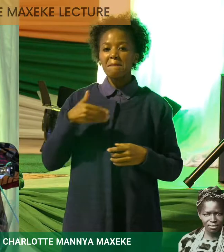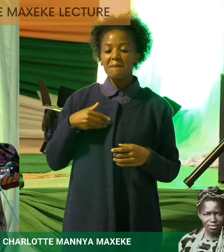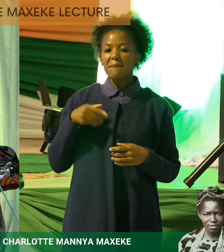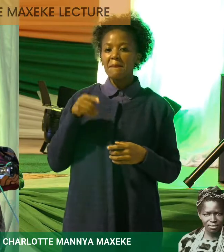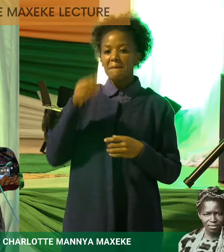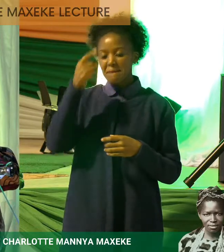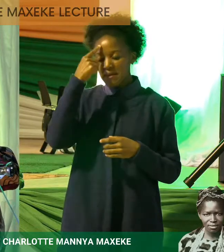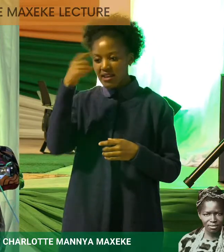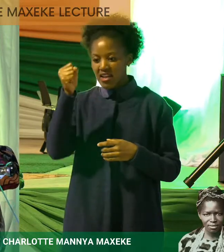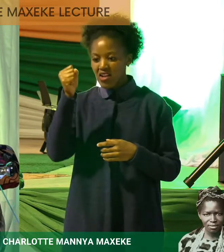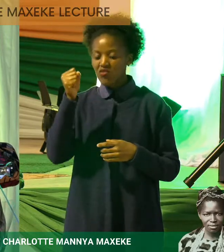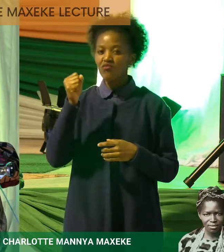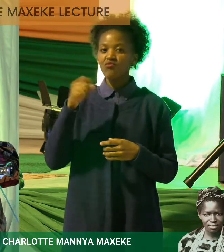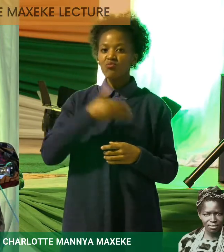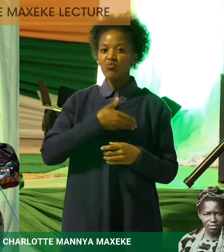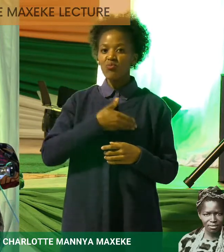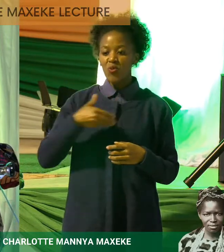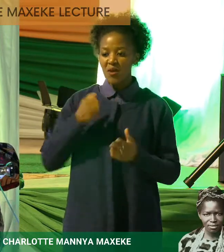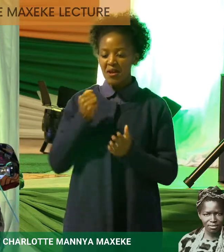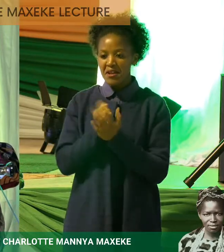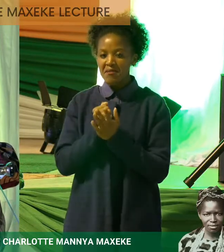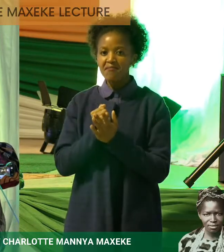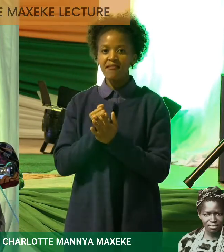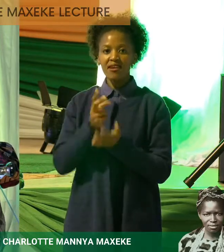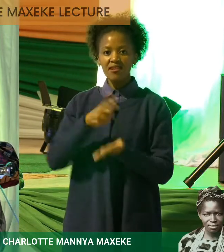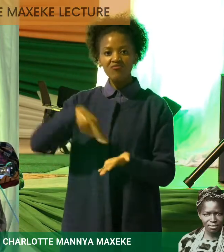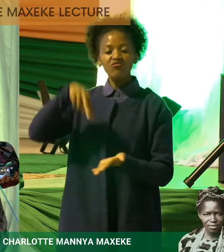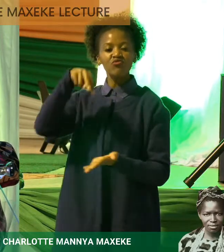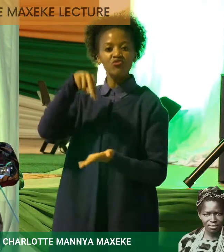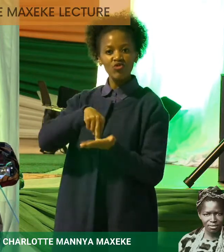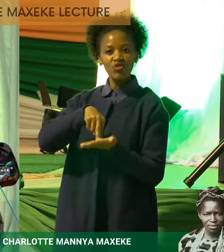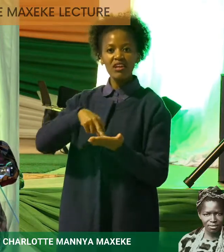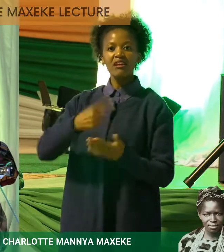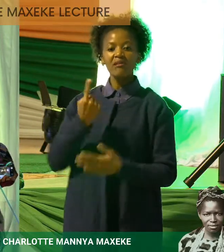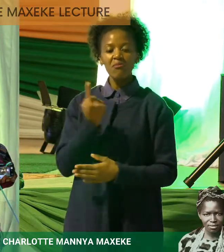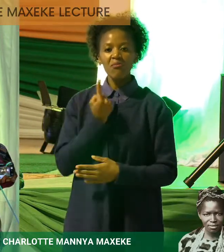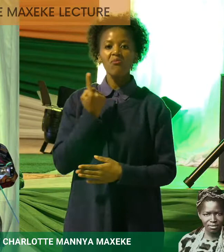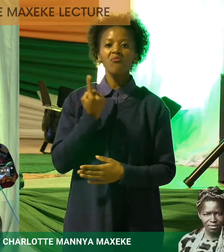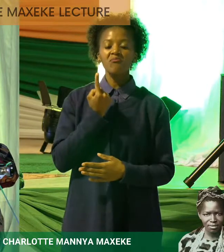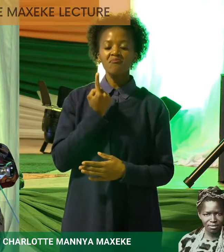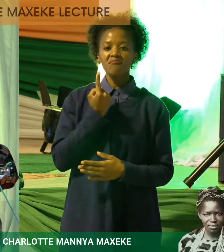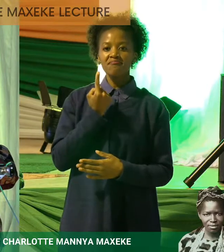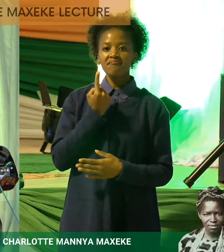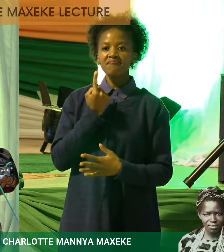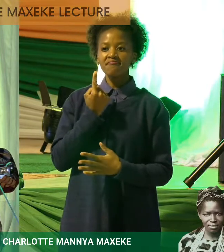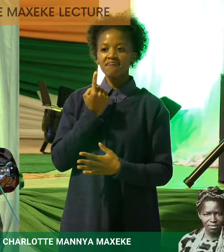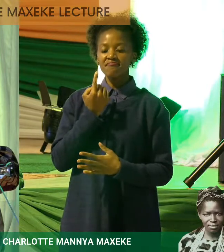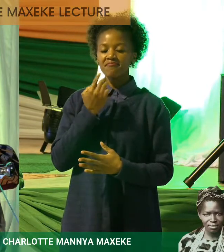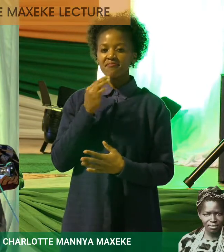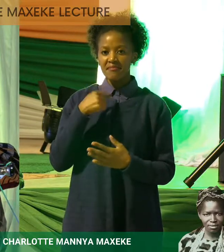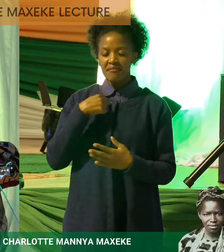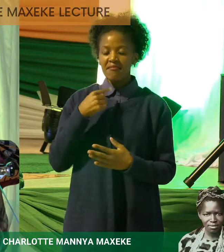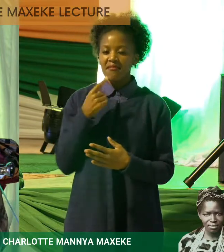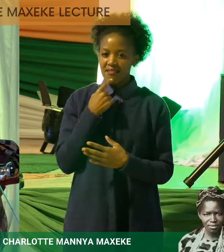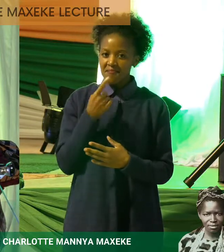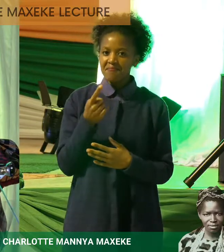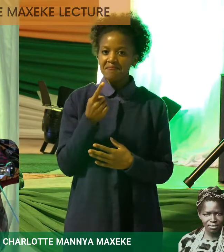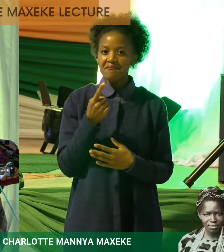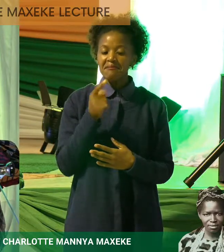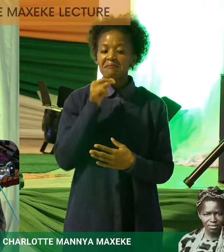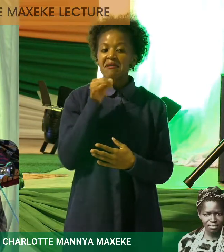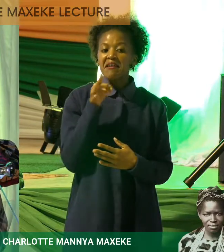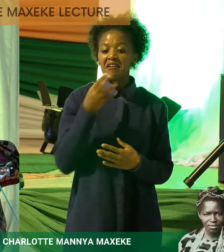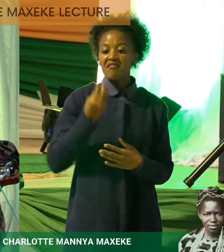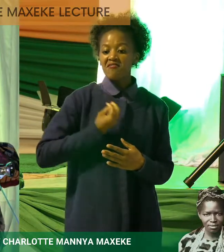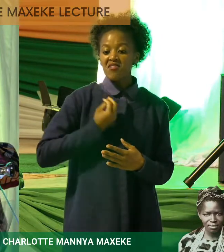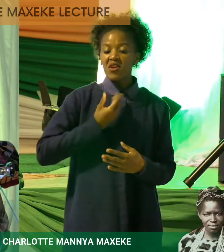should stand on their own. And I still say, and I will continue to say this, Deputy Minister, Uguti, if a